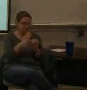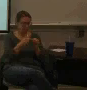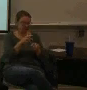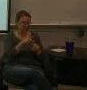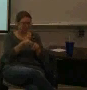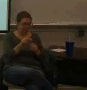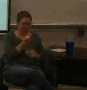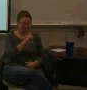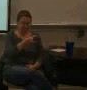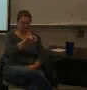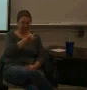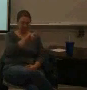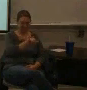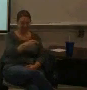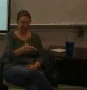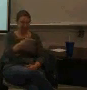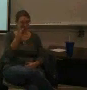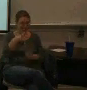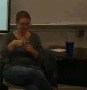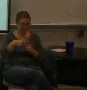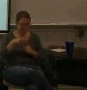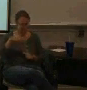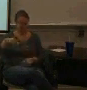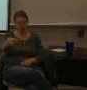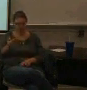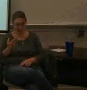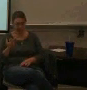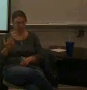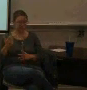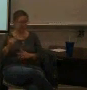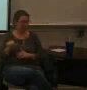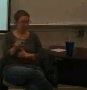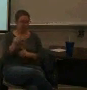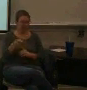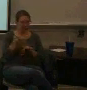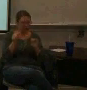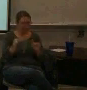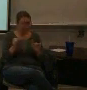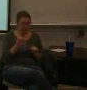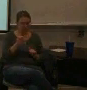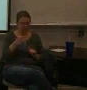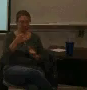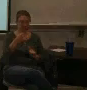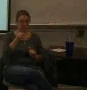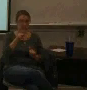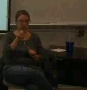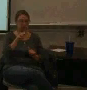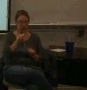salinity, high temperatures, pH, any of those potential extremes.